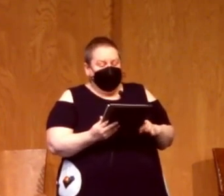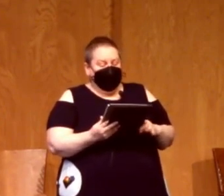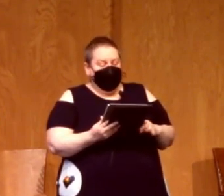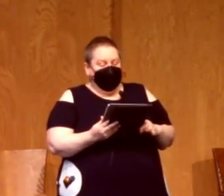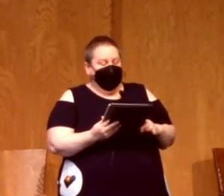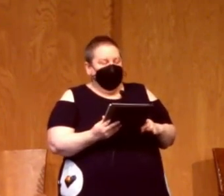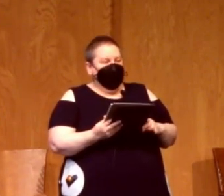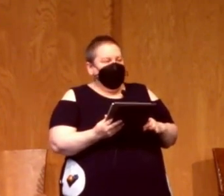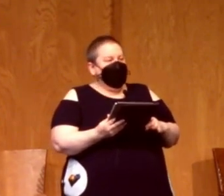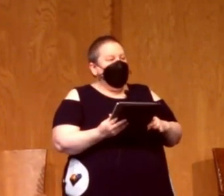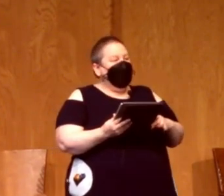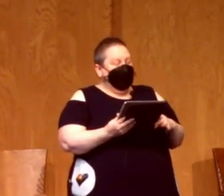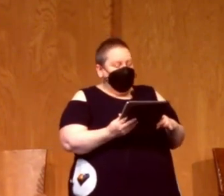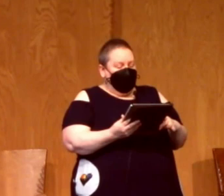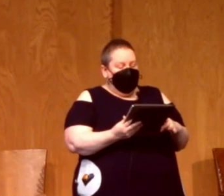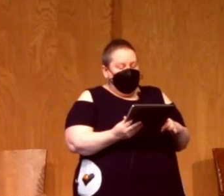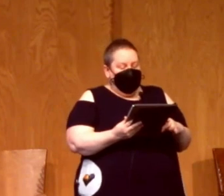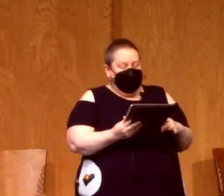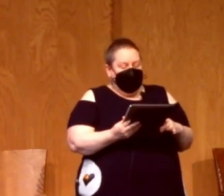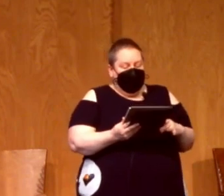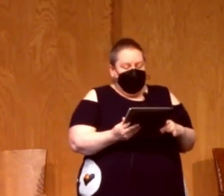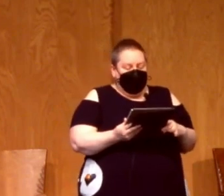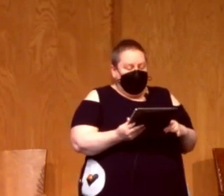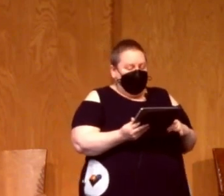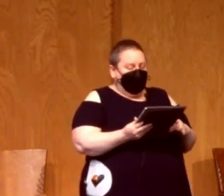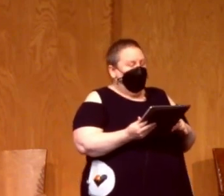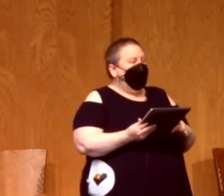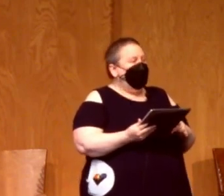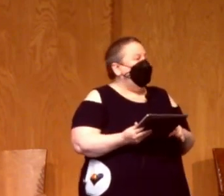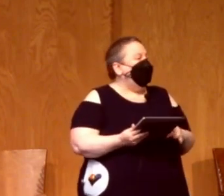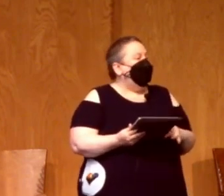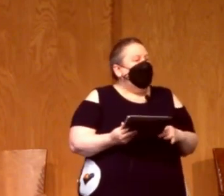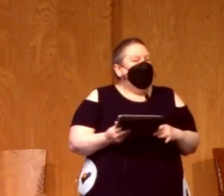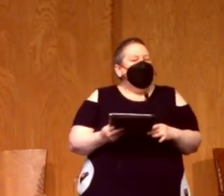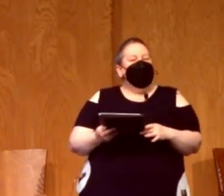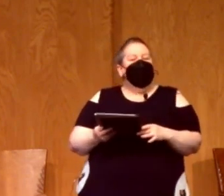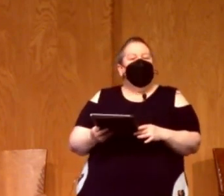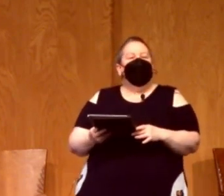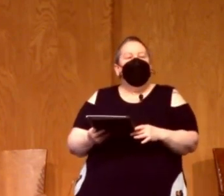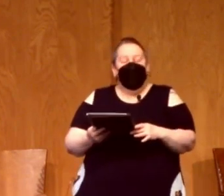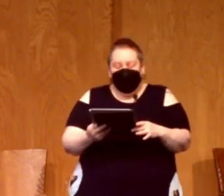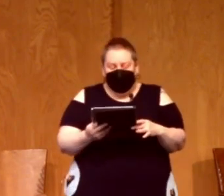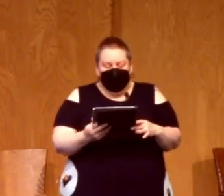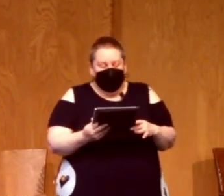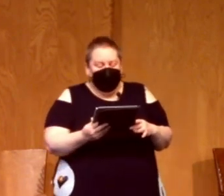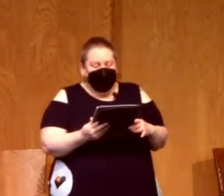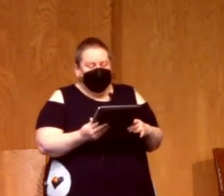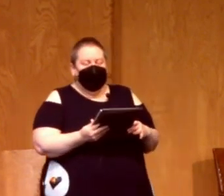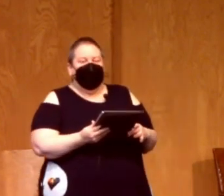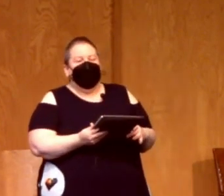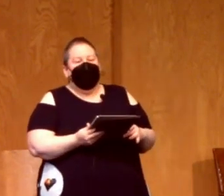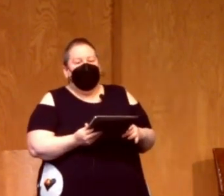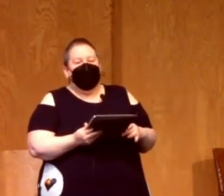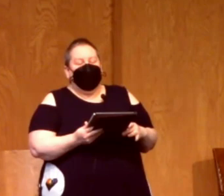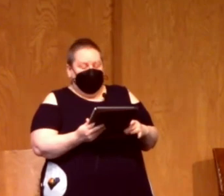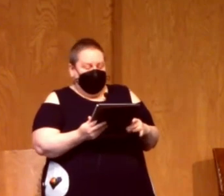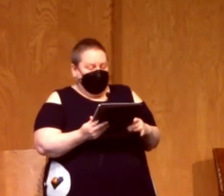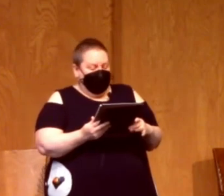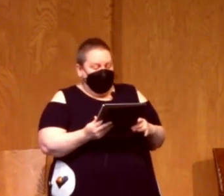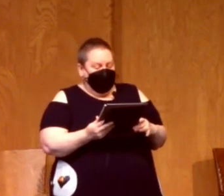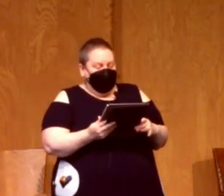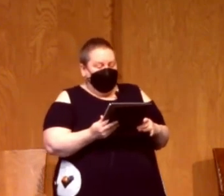floor. Shrug into the room like a kid after curfew, equal parts recalcitrant